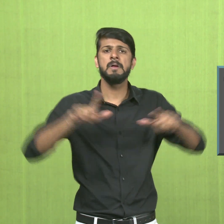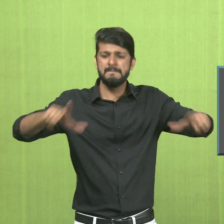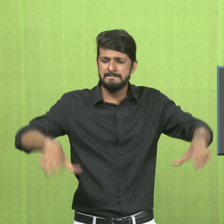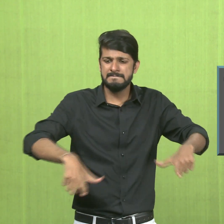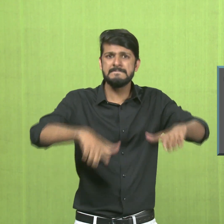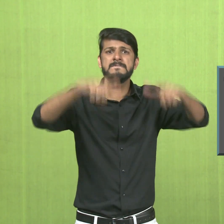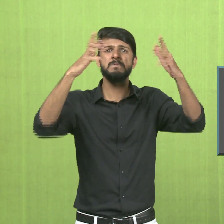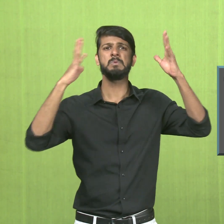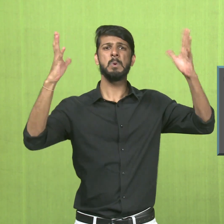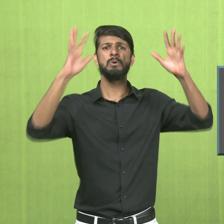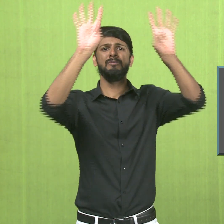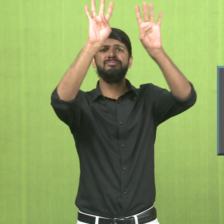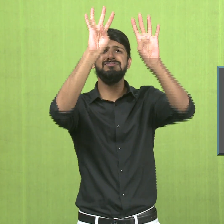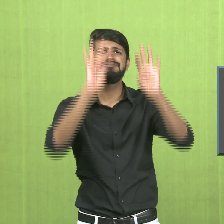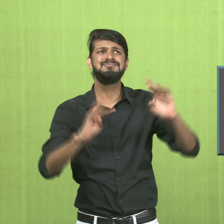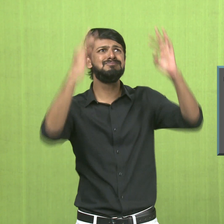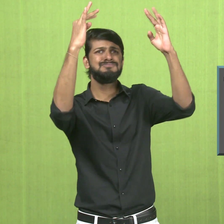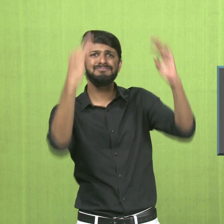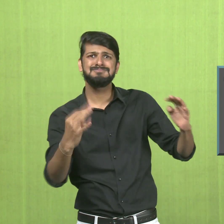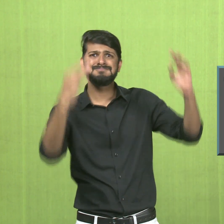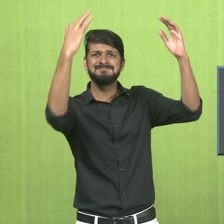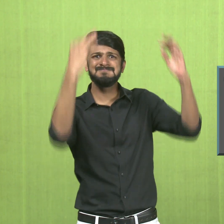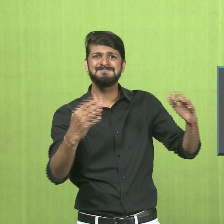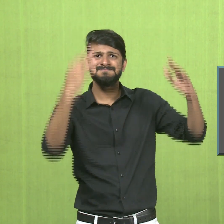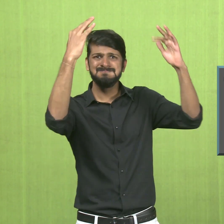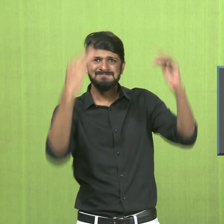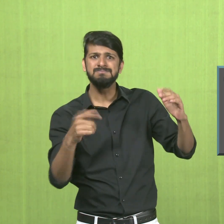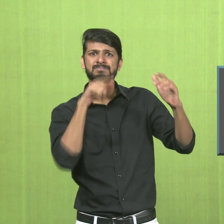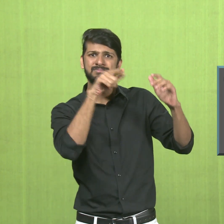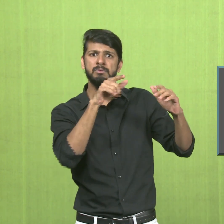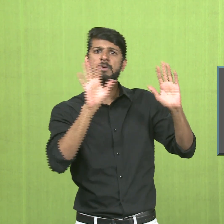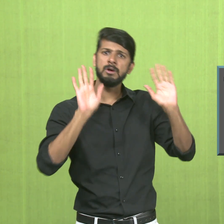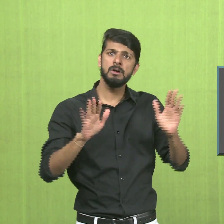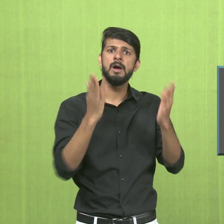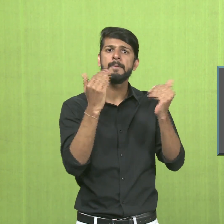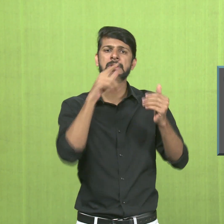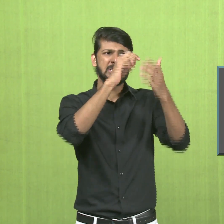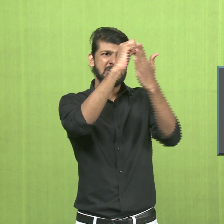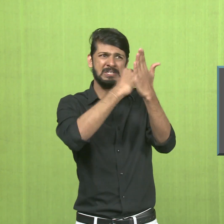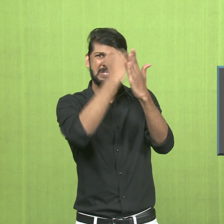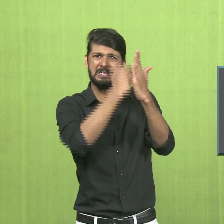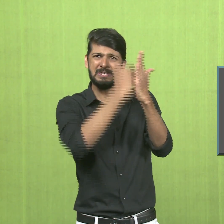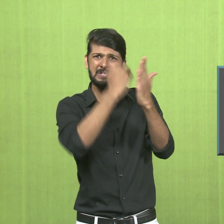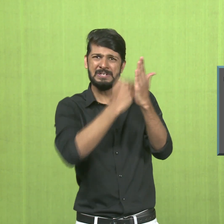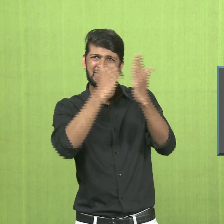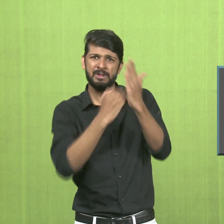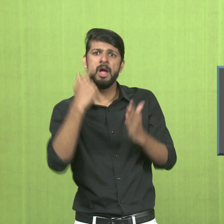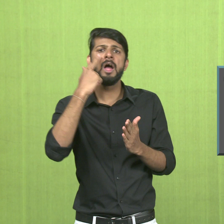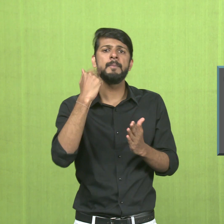is used, or the banyan tree has a specific color type of a sap which comes